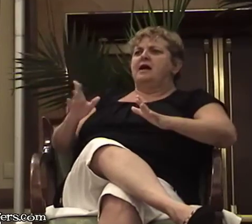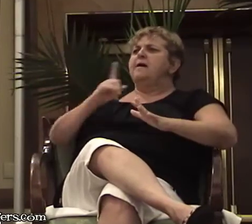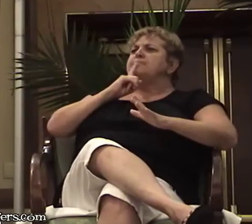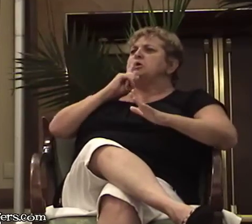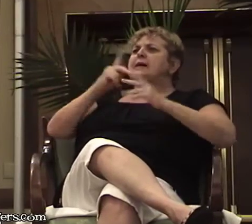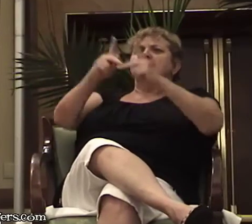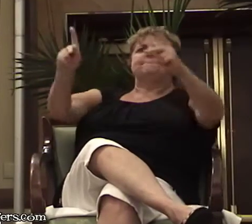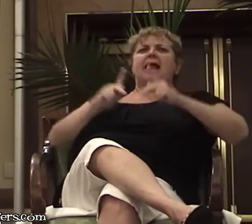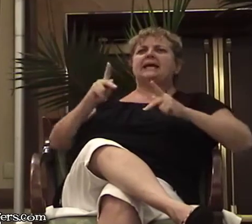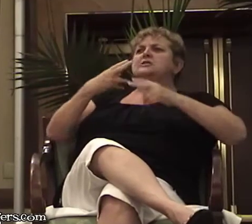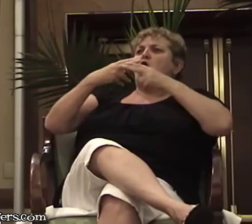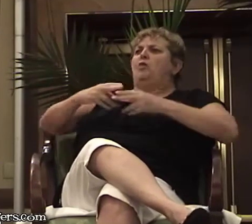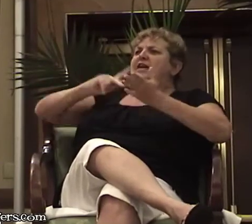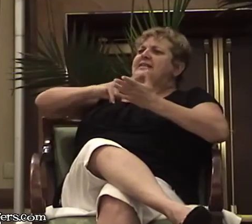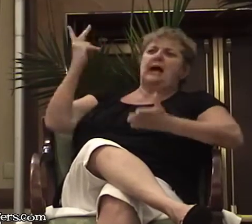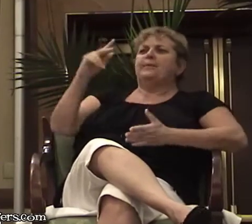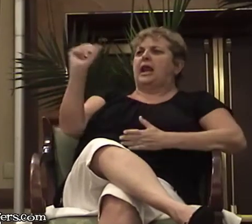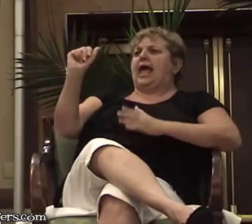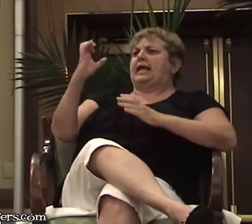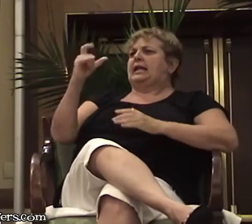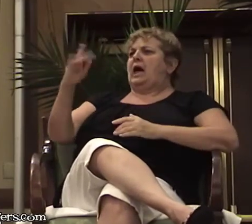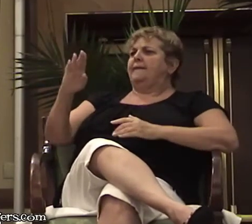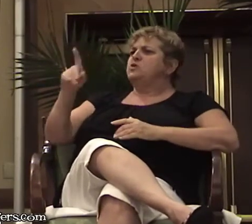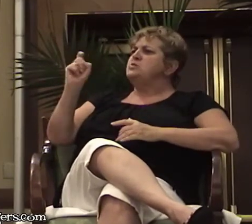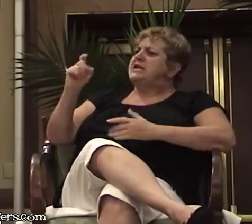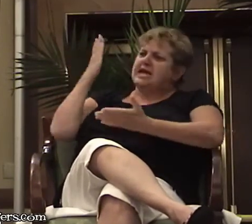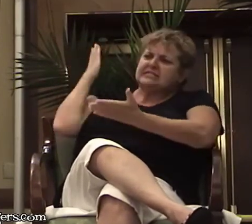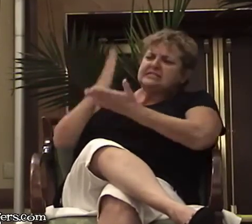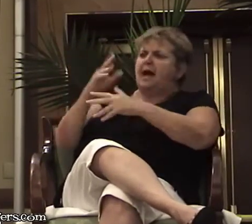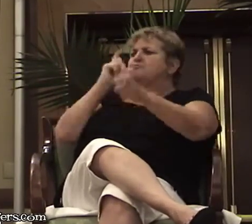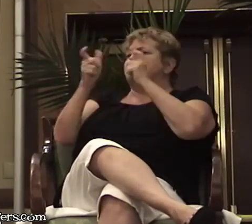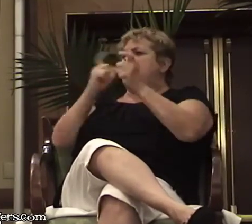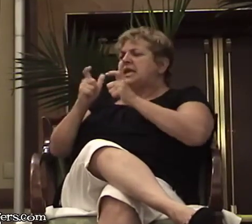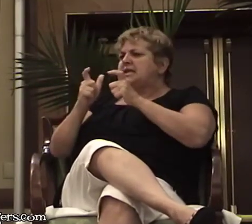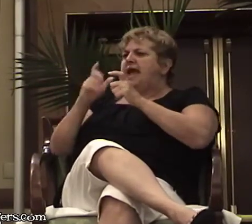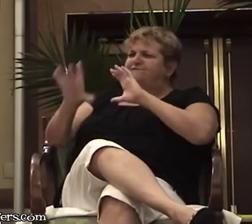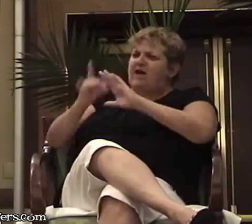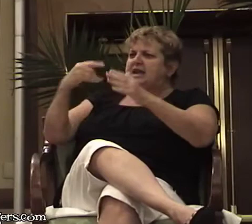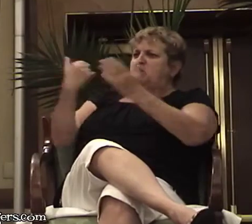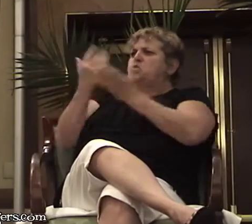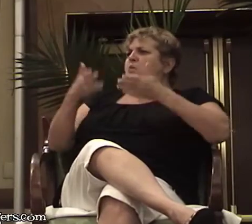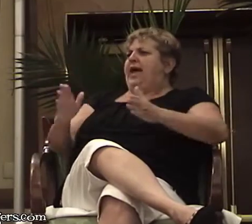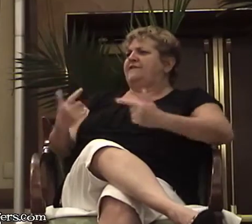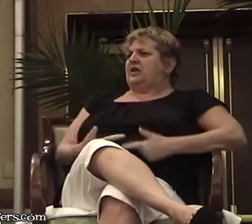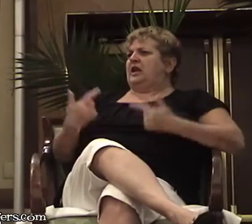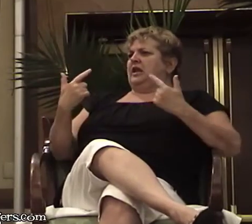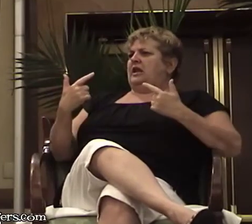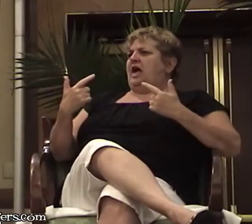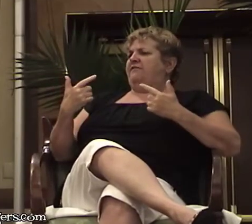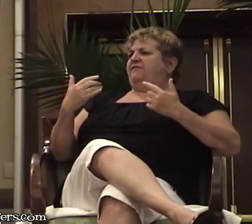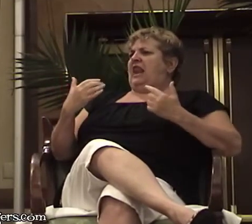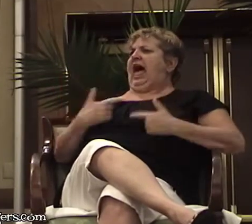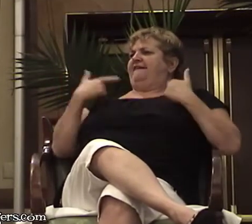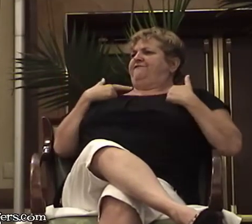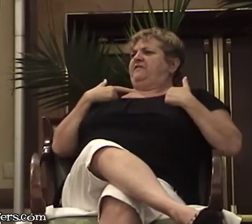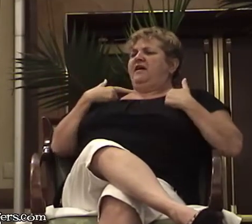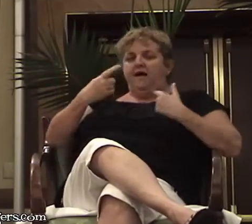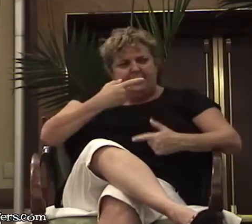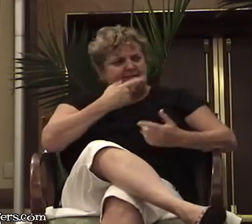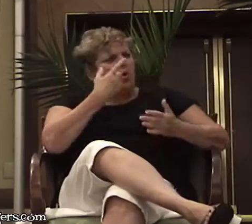way of life. And they said, well, what you doing down here? I said, oh, I graduated. I said,